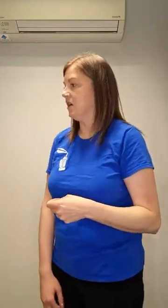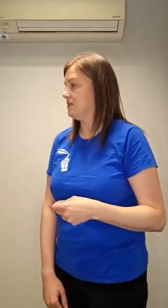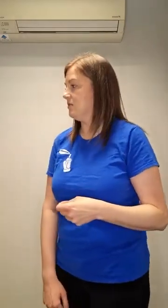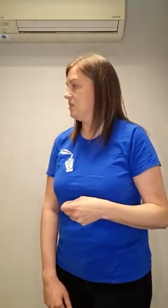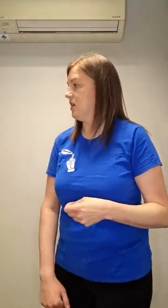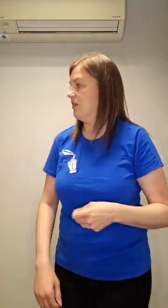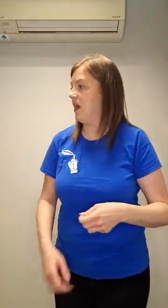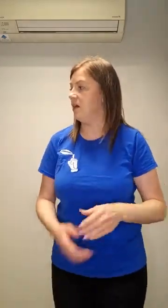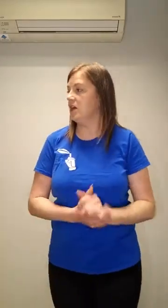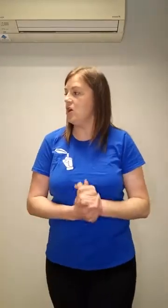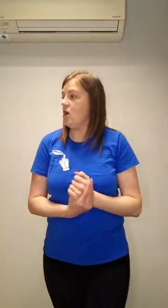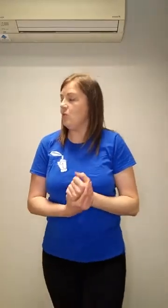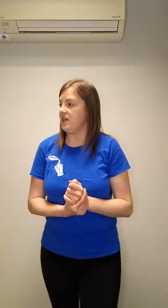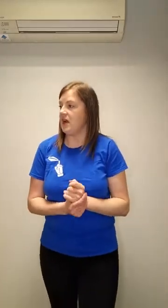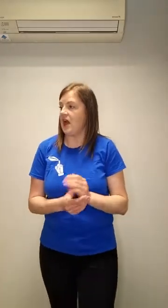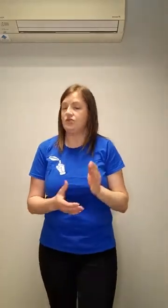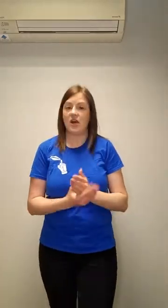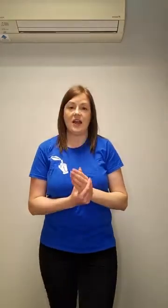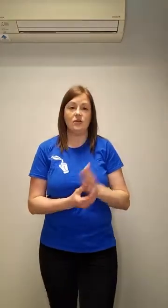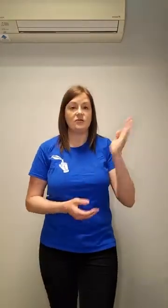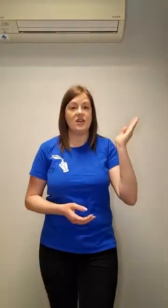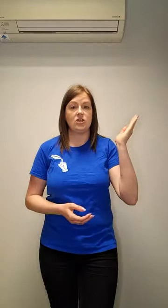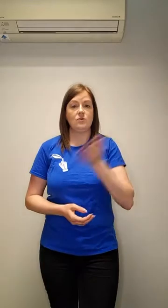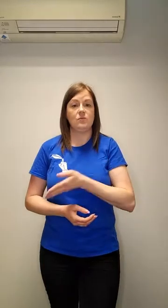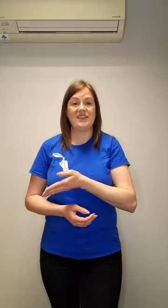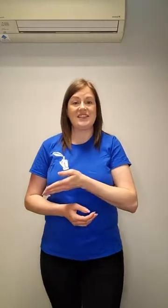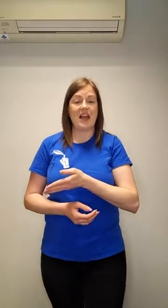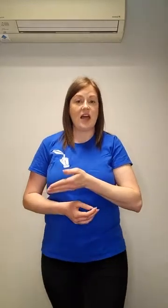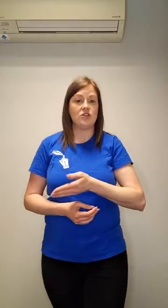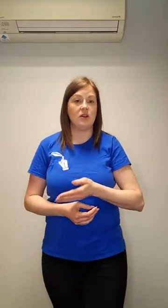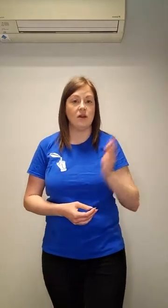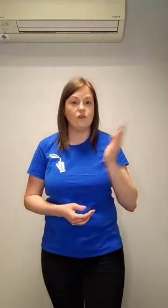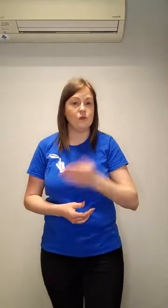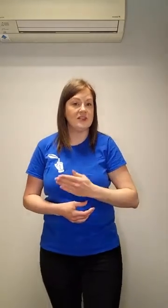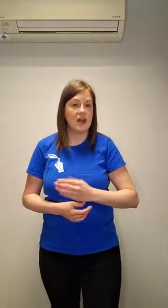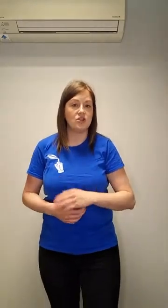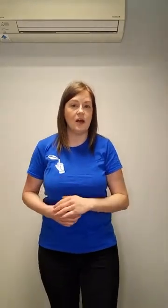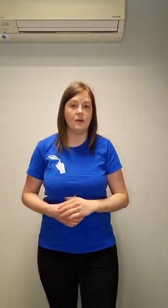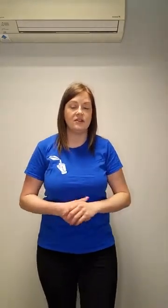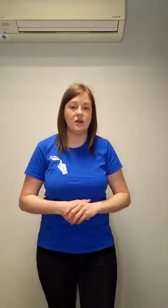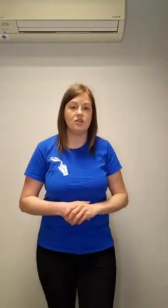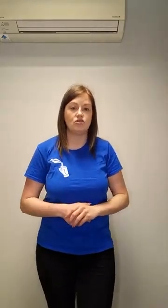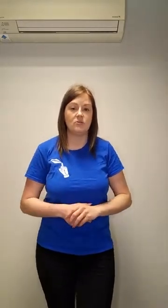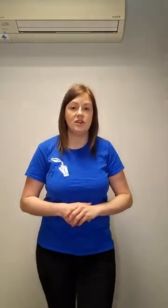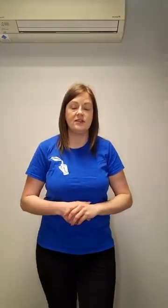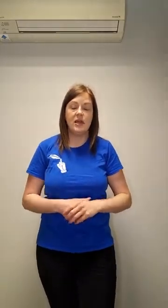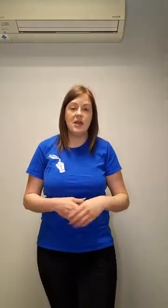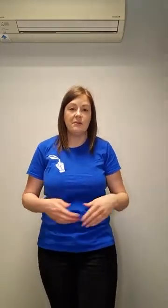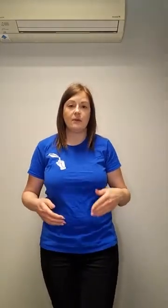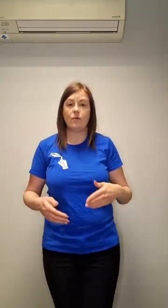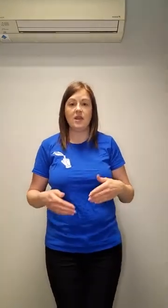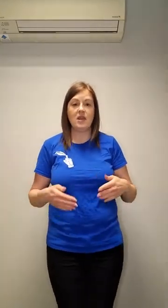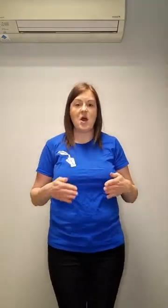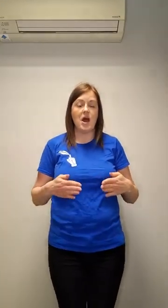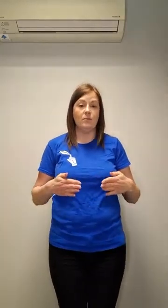signs for you to learn there. We then have diagonals. They're denoted with a slash, like a forward slash in our sign descriptions, but that will be where